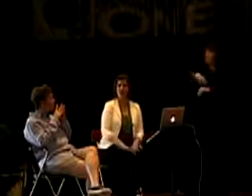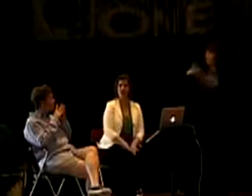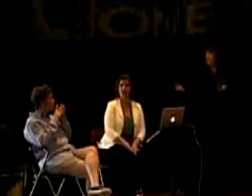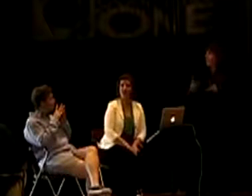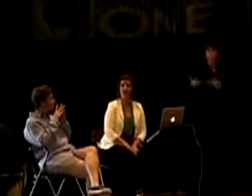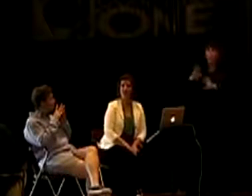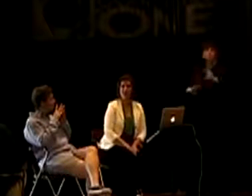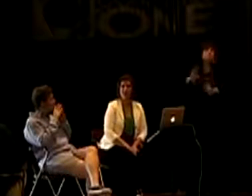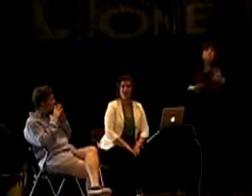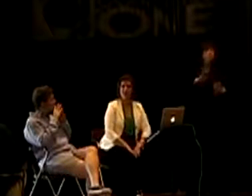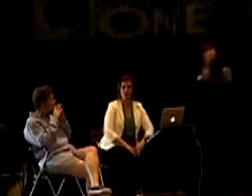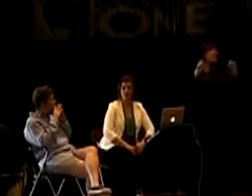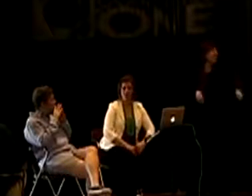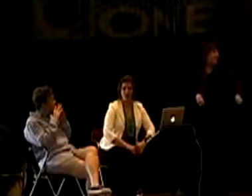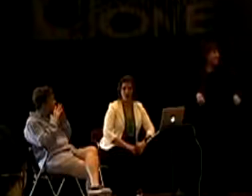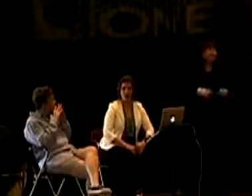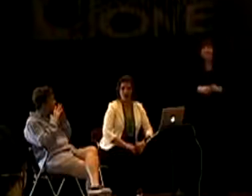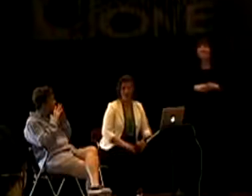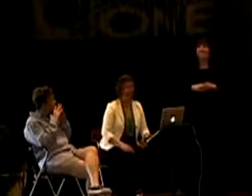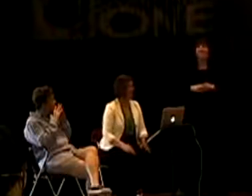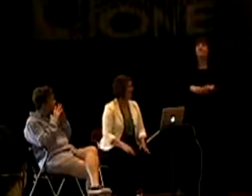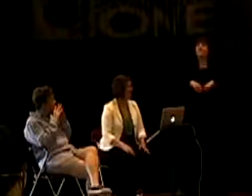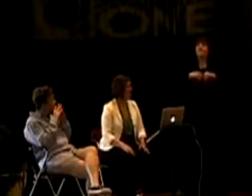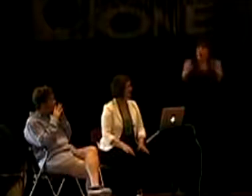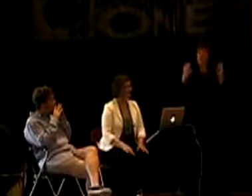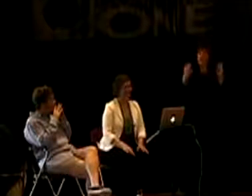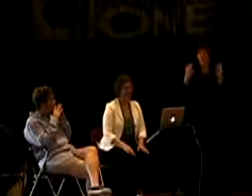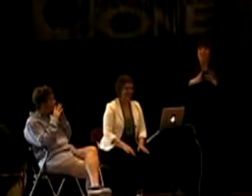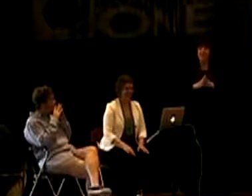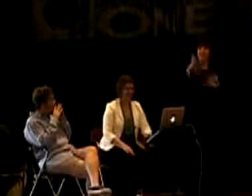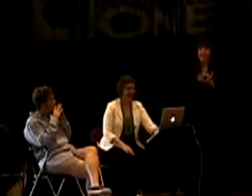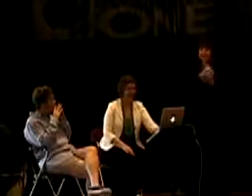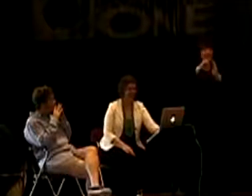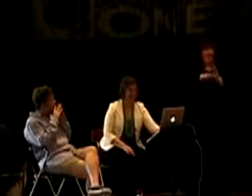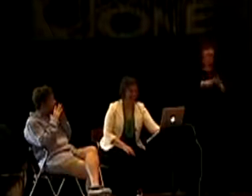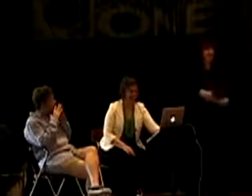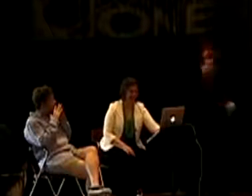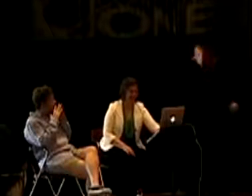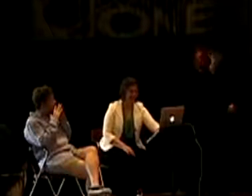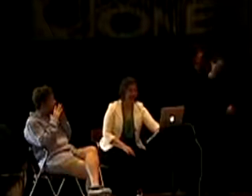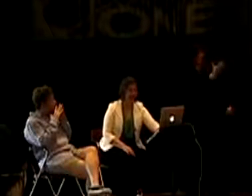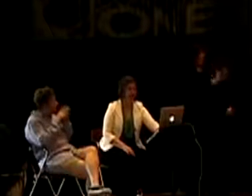further questions you might have. So, with that, let's get started. Hi, Aditi.